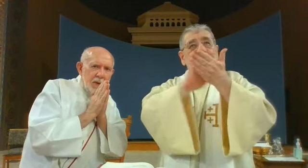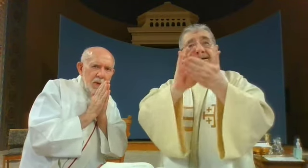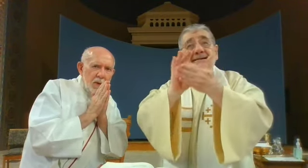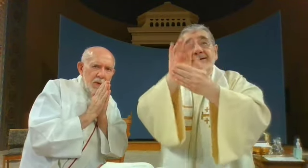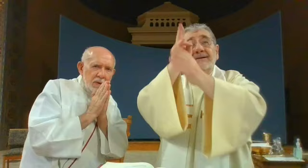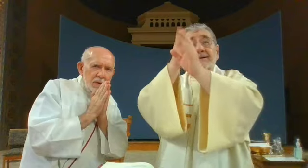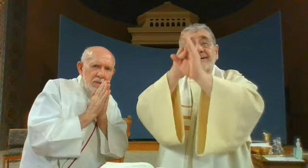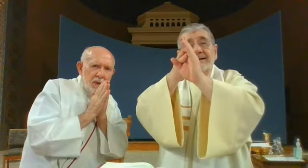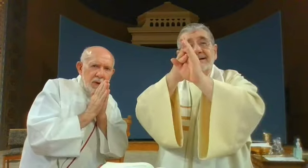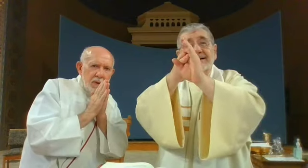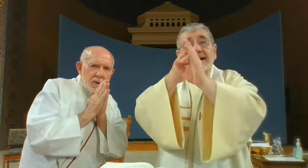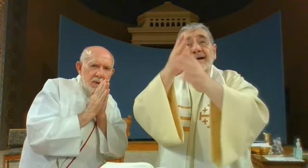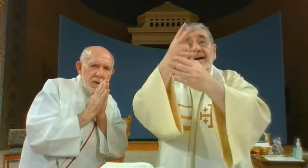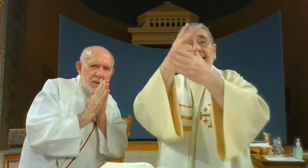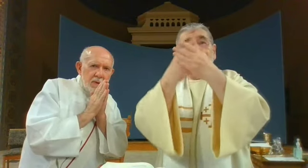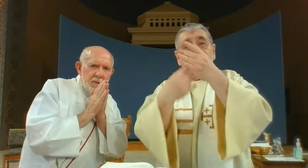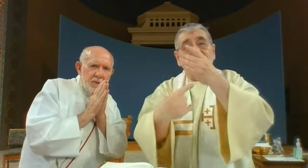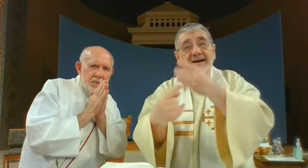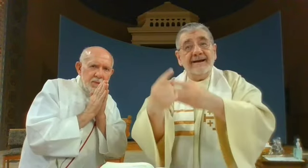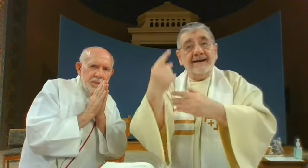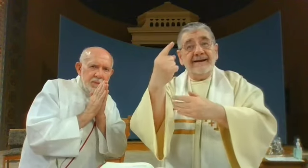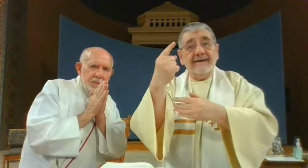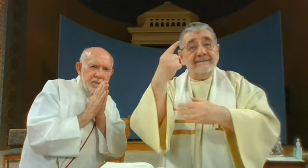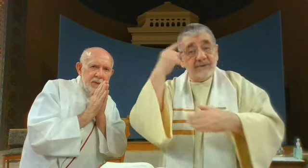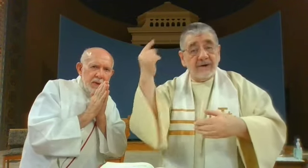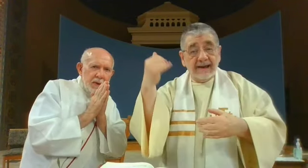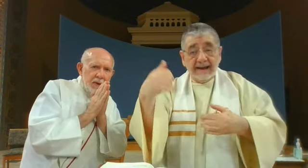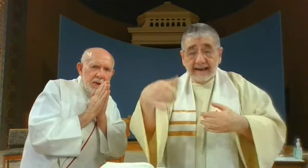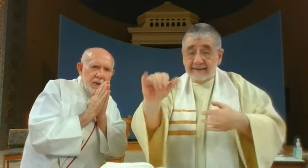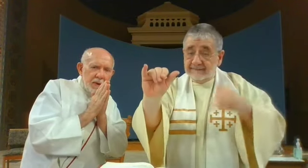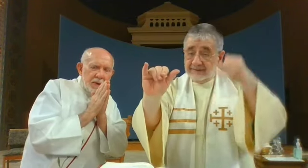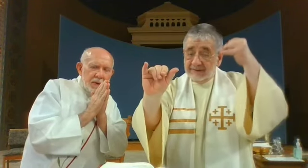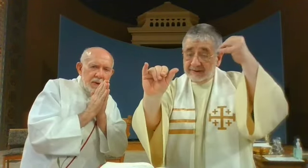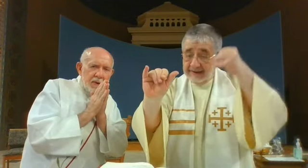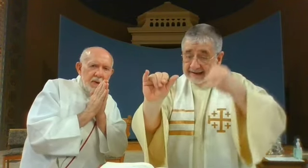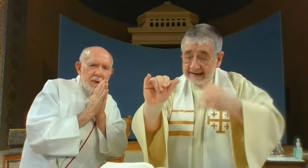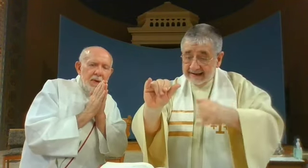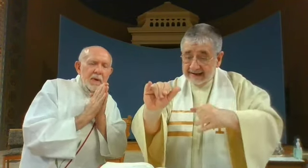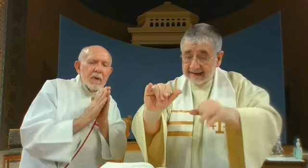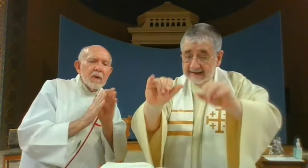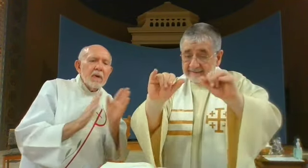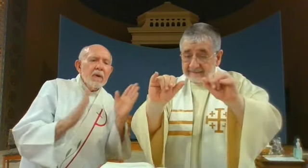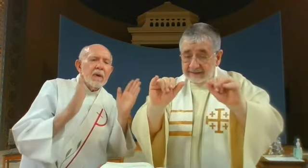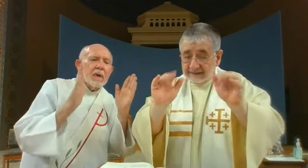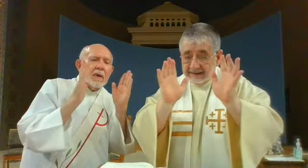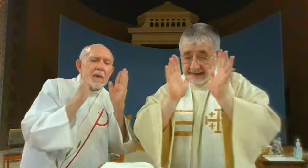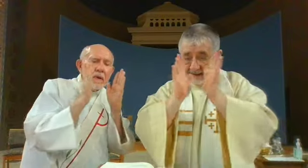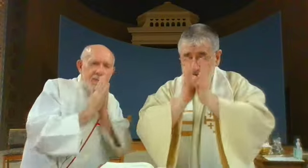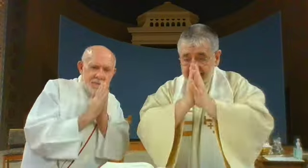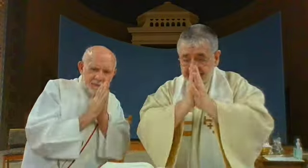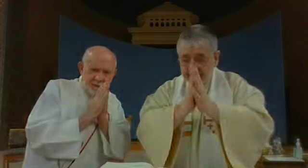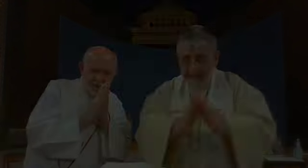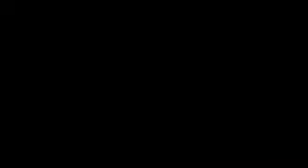who lives and reigns with you in the unity of the Holy Spirit, one God, forever and ever.